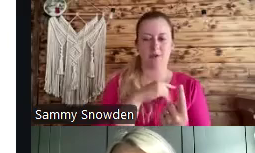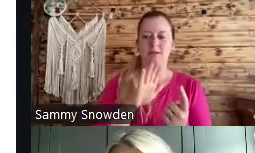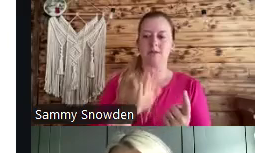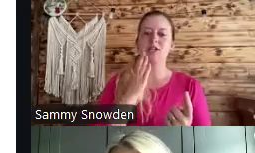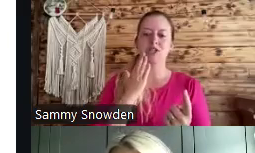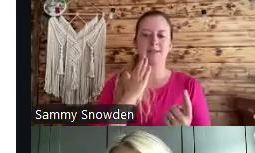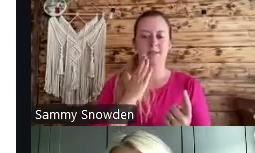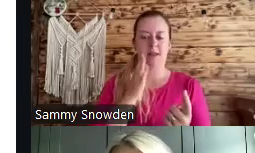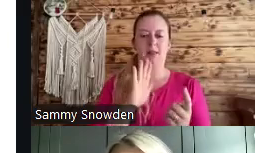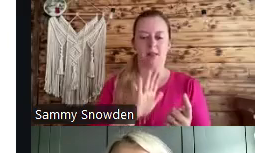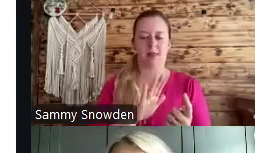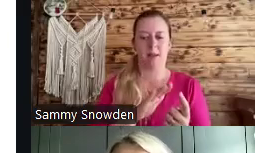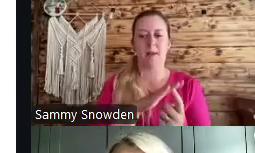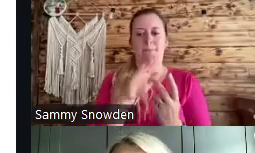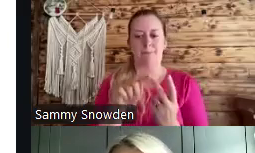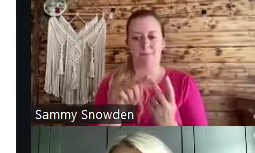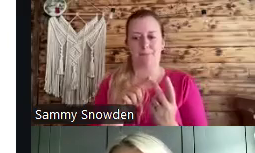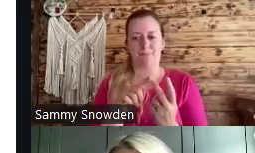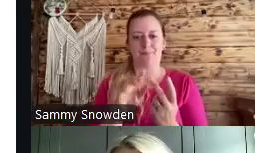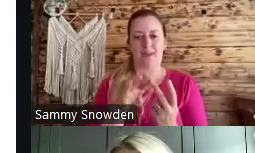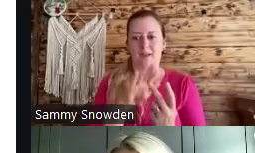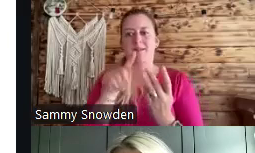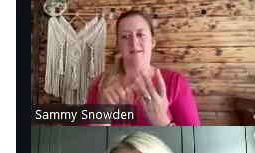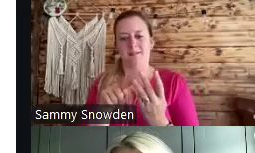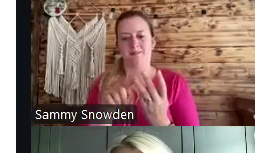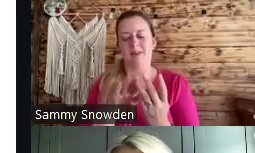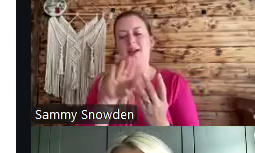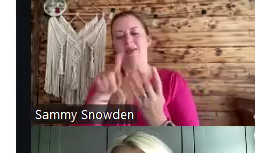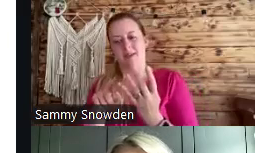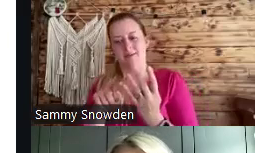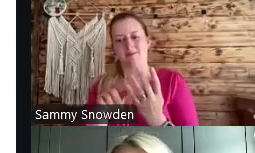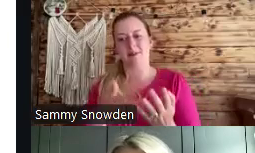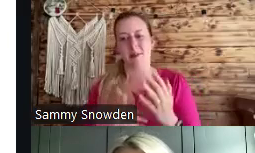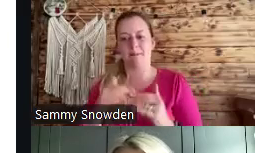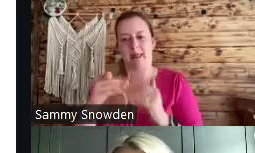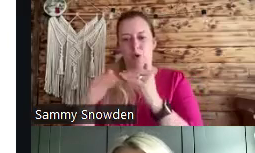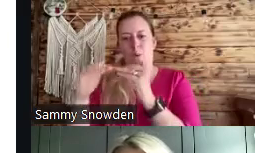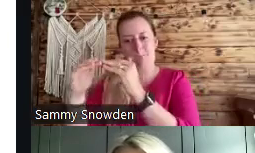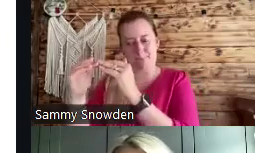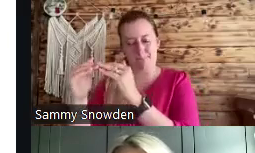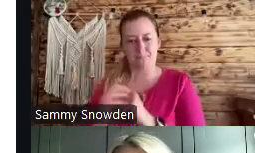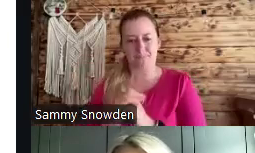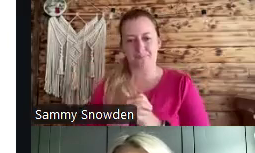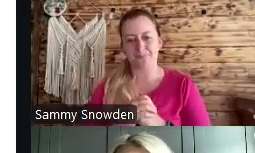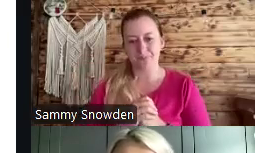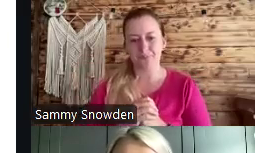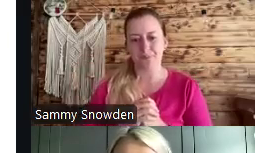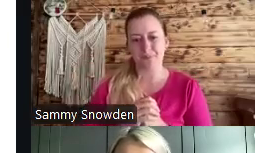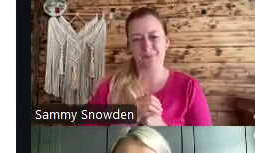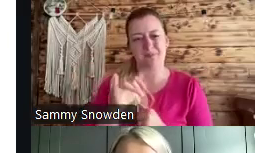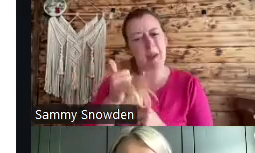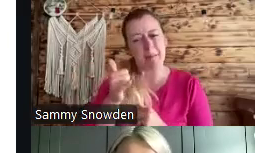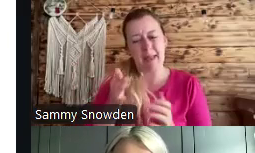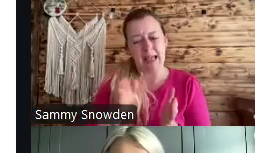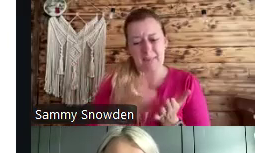thing? You're just putting all the good stuff in and you're looking after yourself. If you're on a budget and you've used maybe